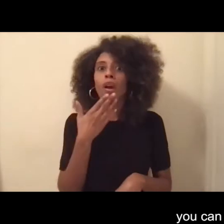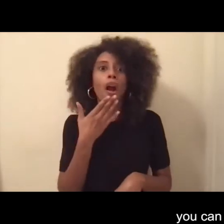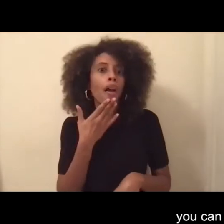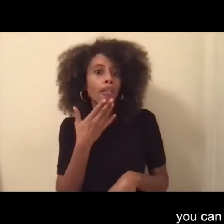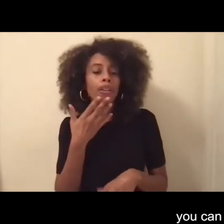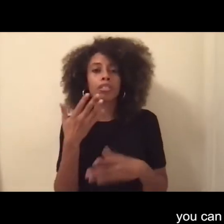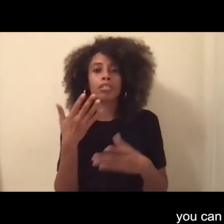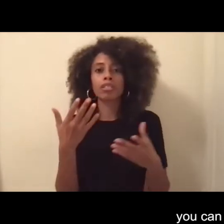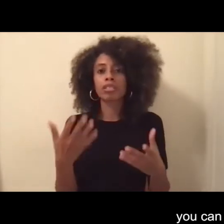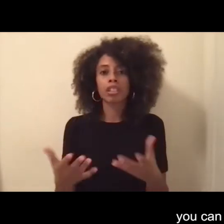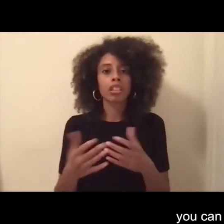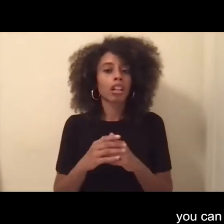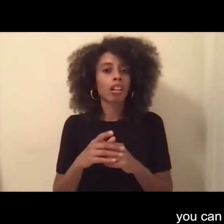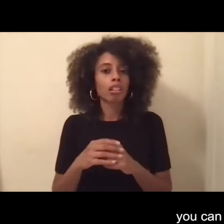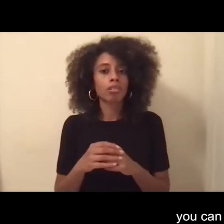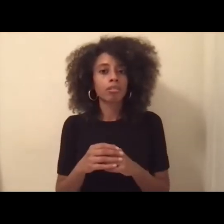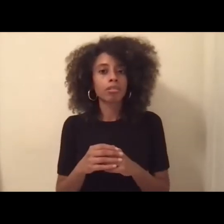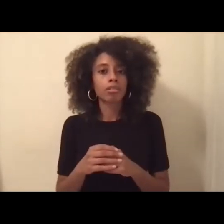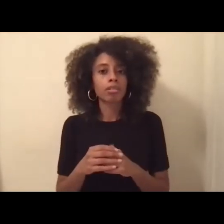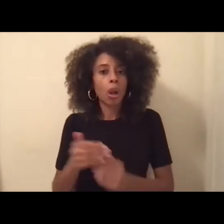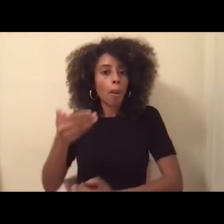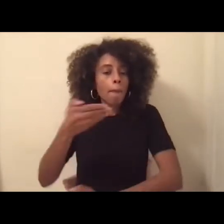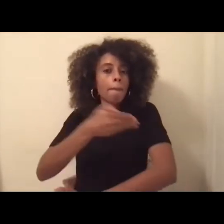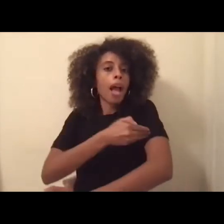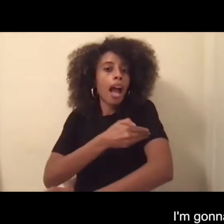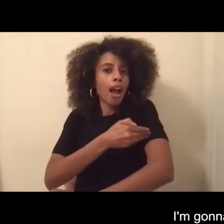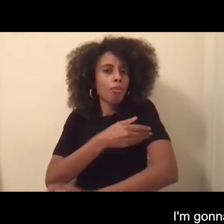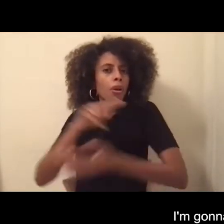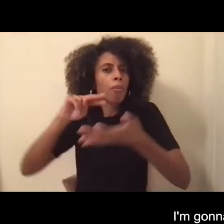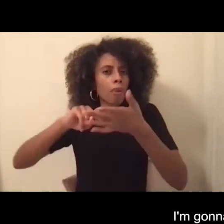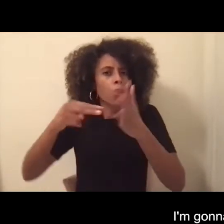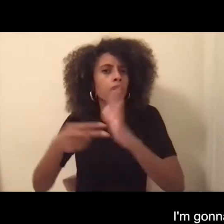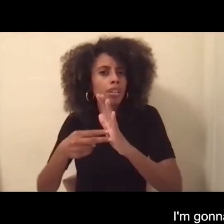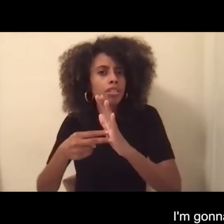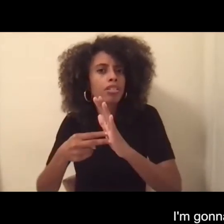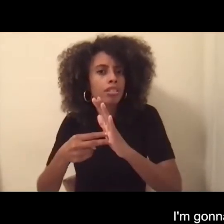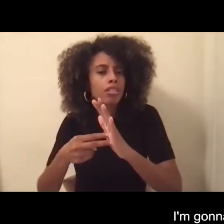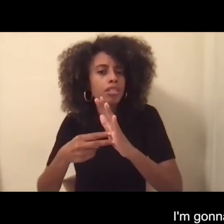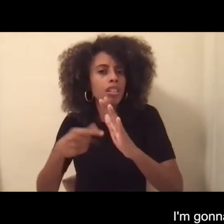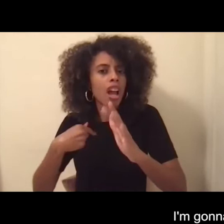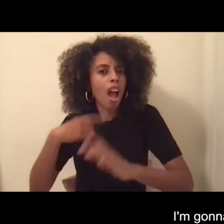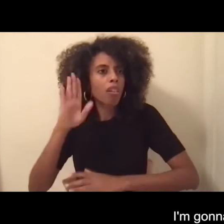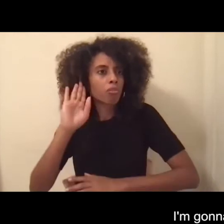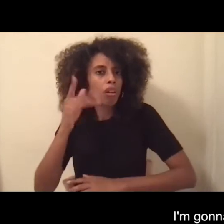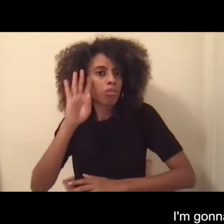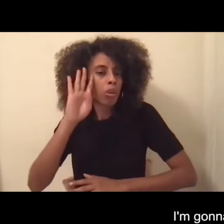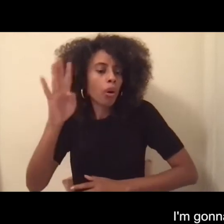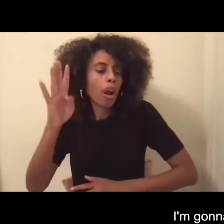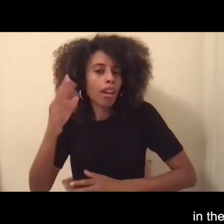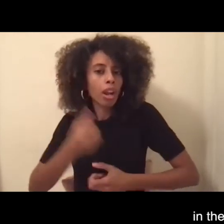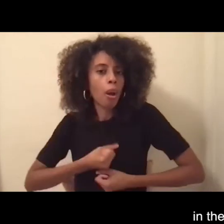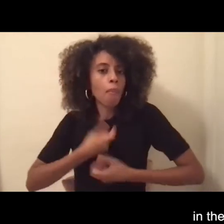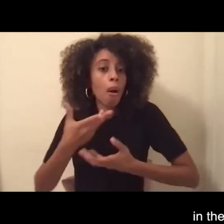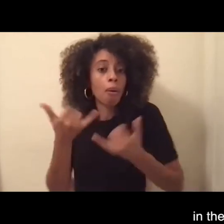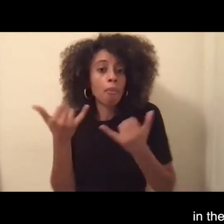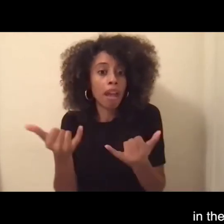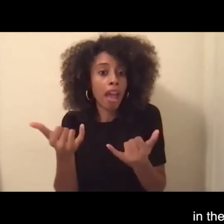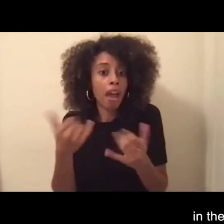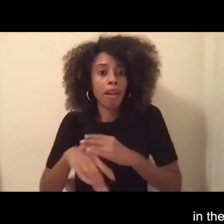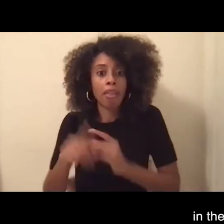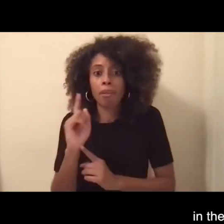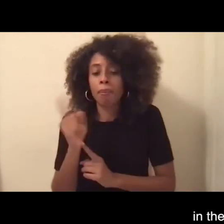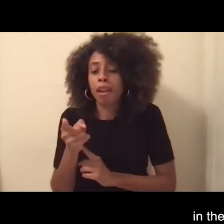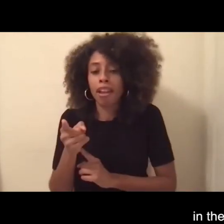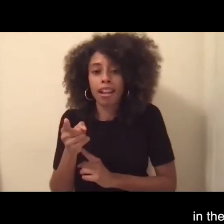chat, and you can put power, you can put purpose. I'm gonna make a poem for us right now in this moment, in the joy of